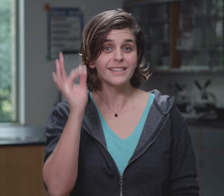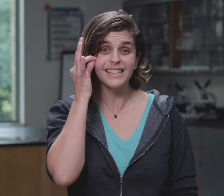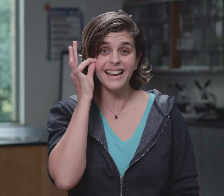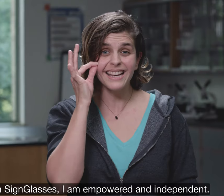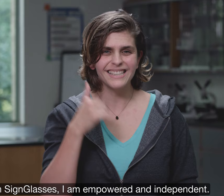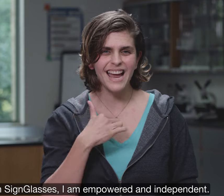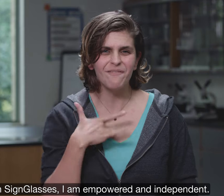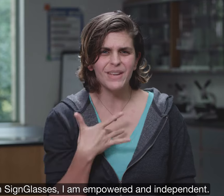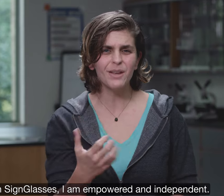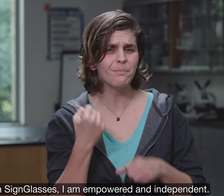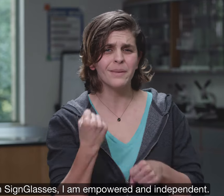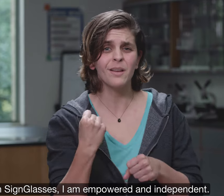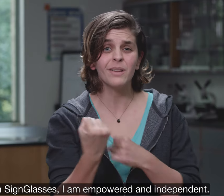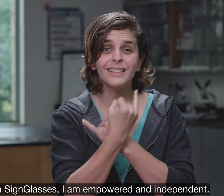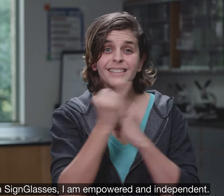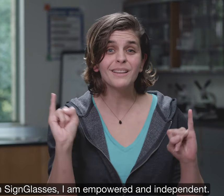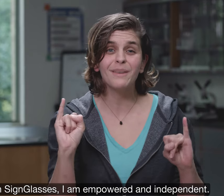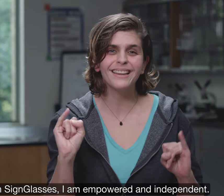With SignGlasses, I am empowered and independent.